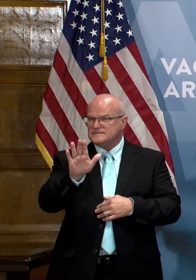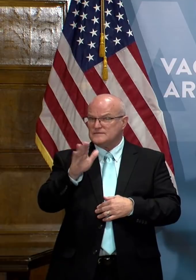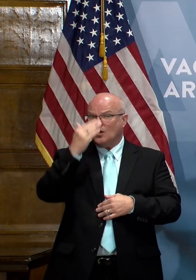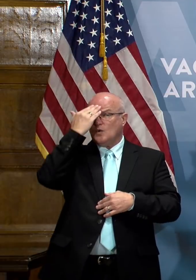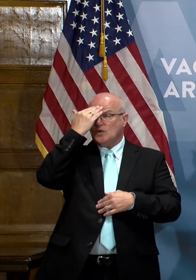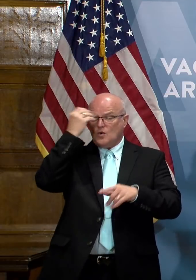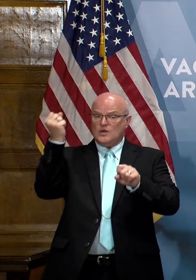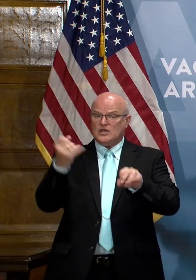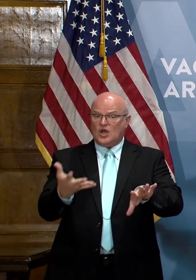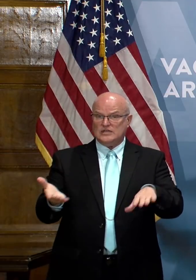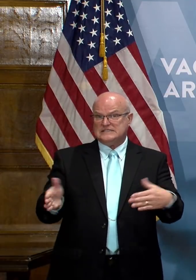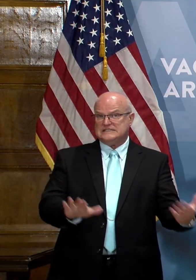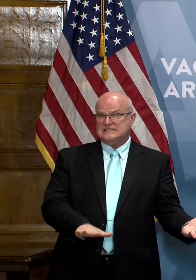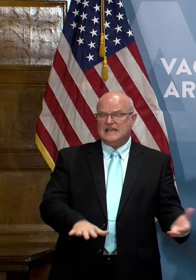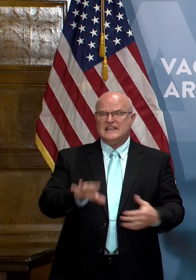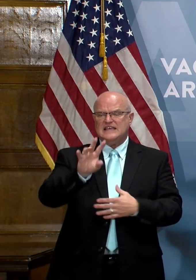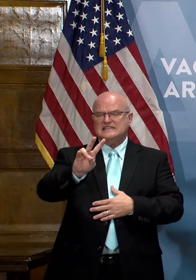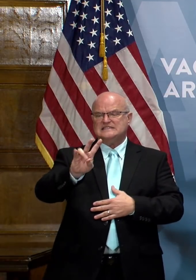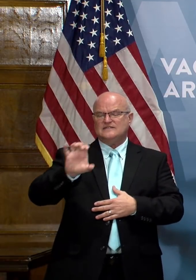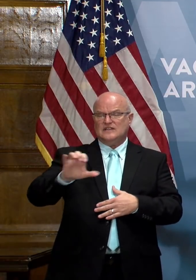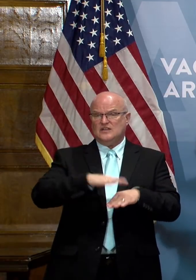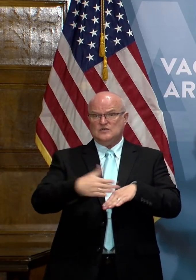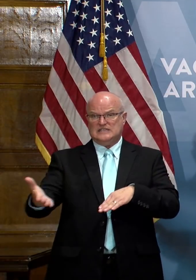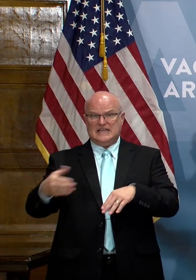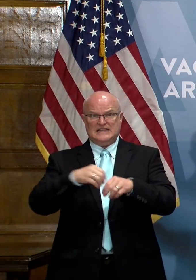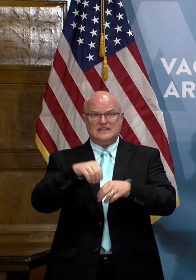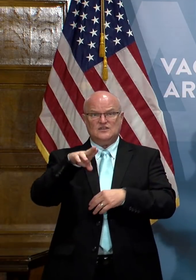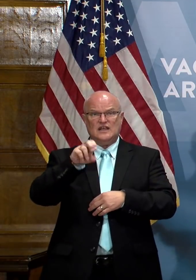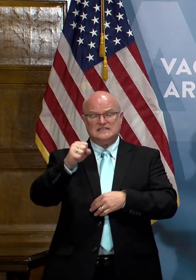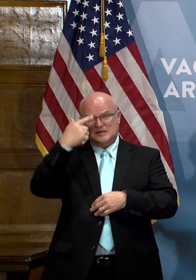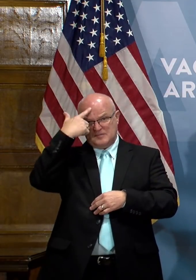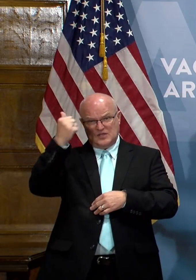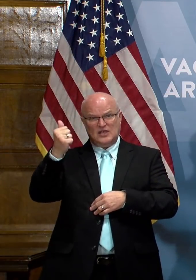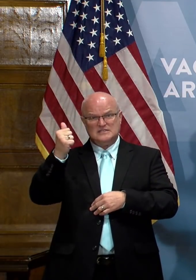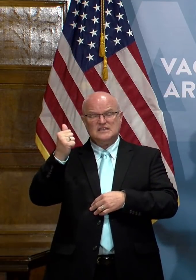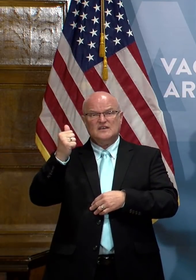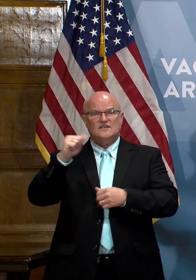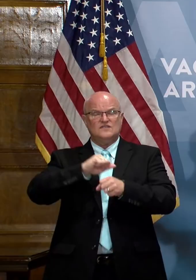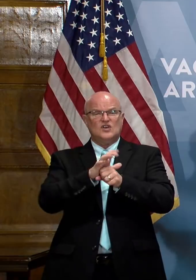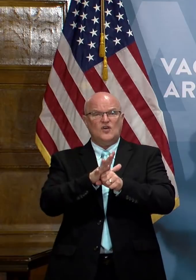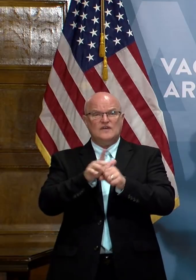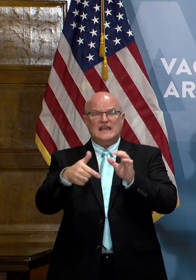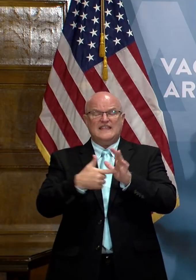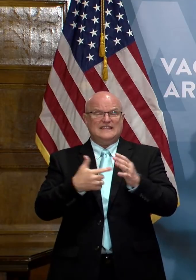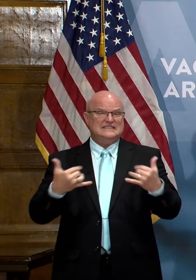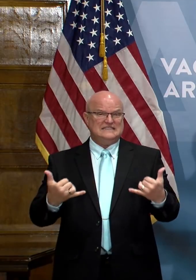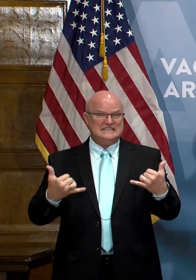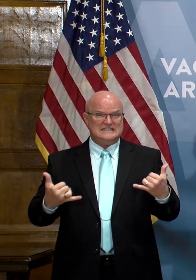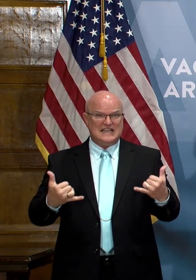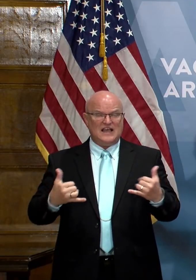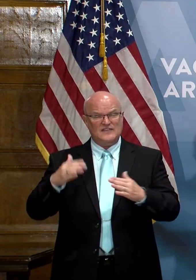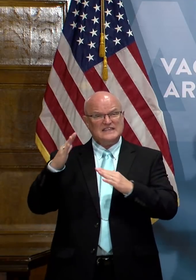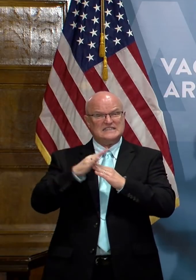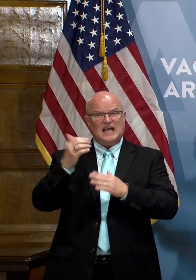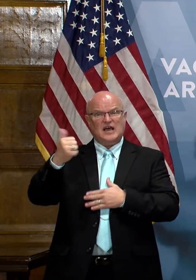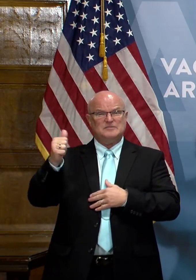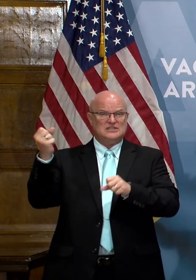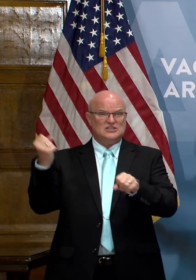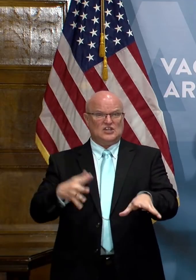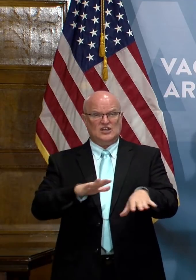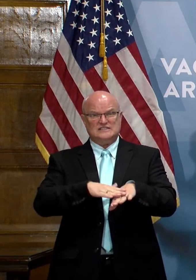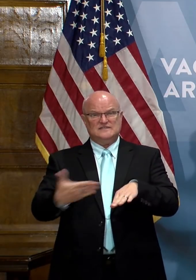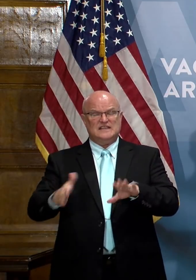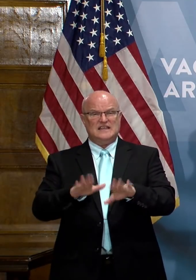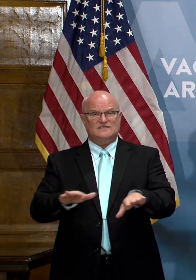causes death. There have been 700 deaths in the United States due to COVID. This is now in the top 10 cause of death